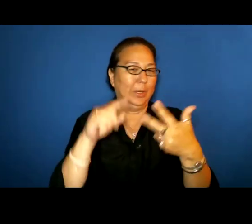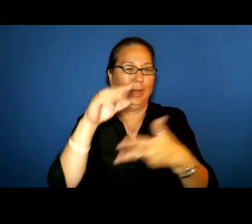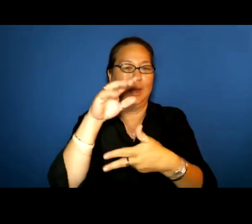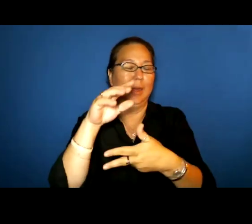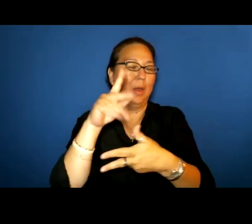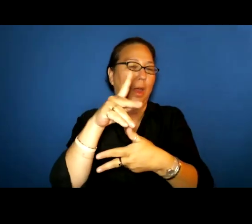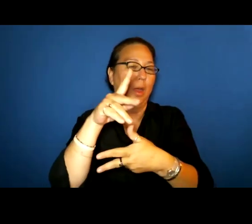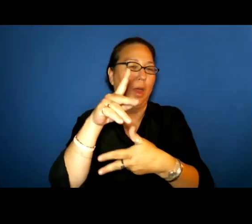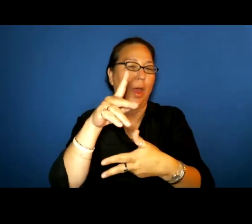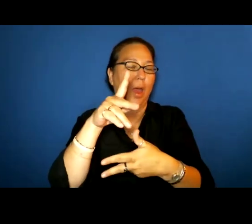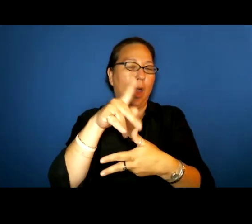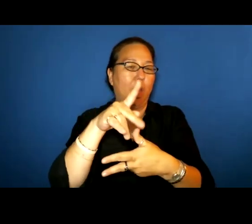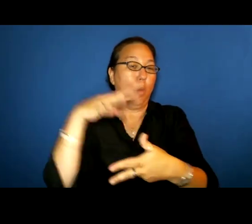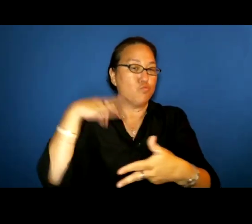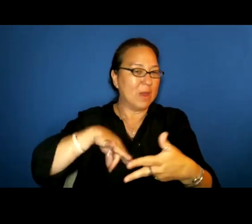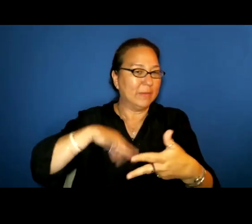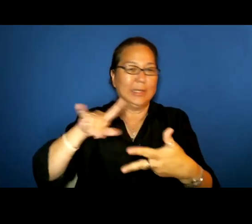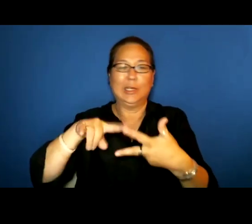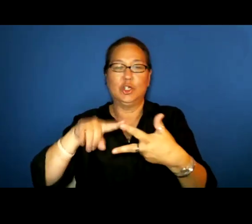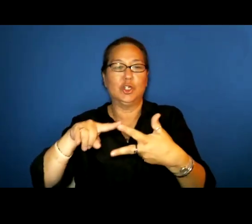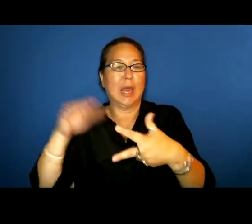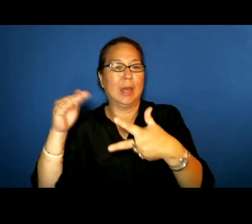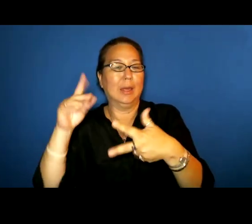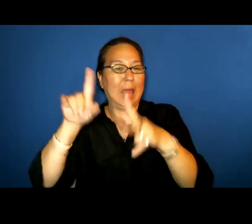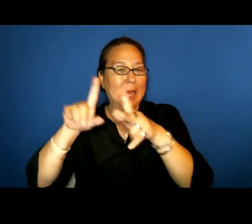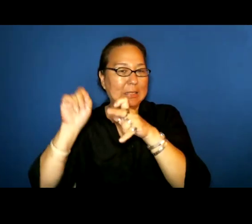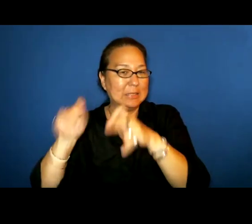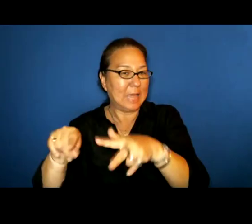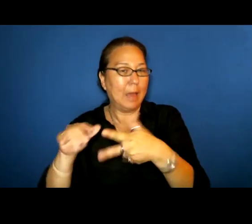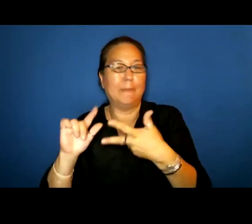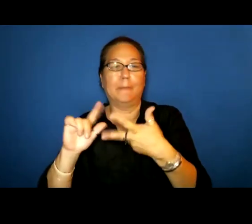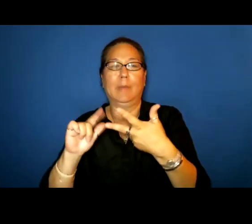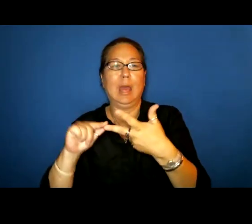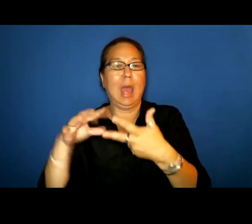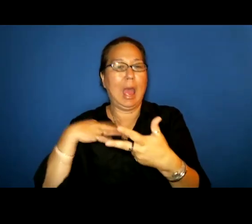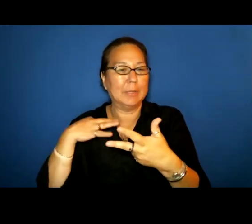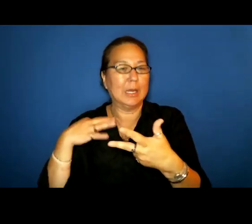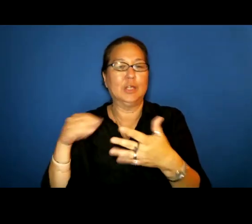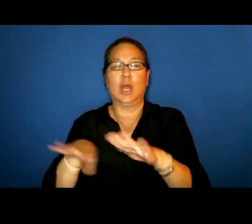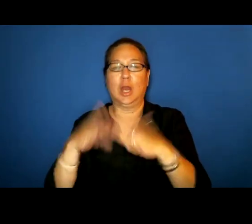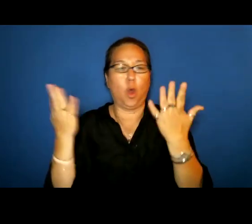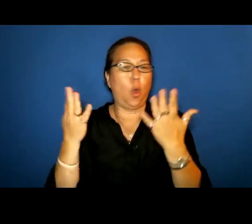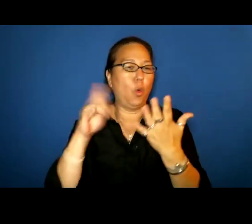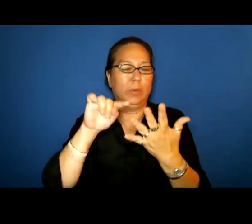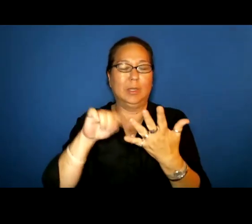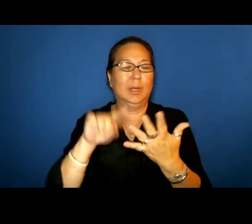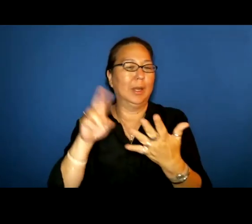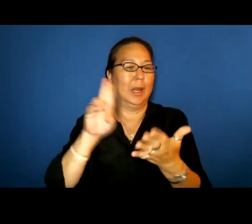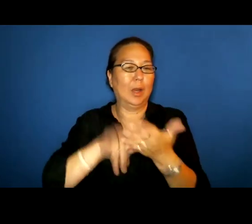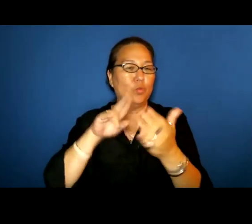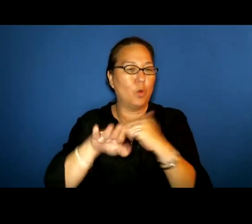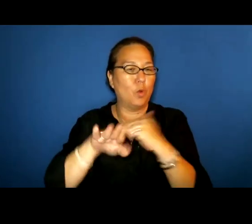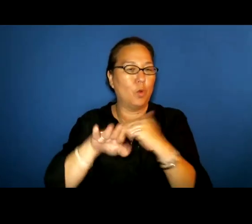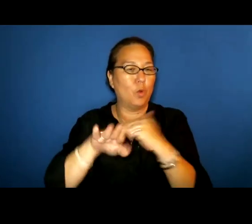changes, yet again, opportunities will close for our students who have been most historically marginalized. These